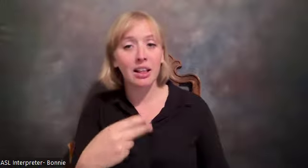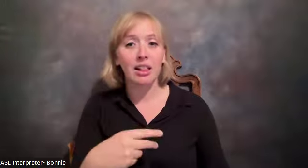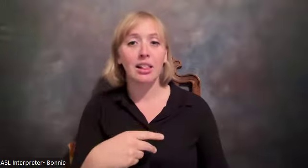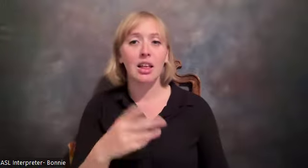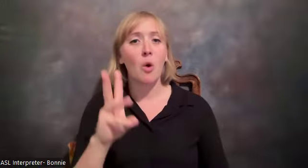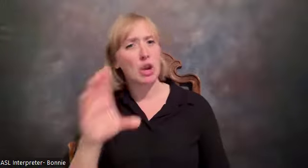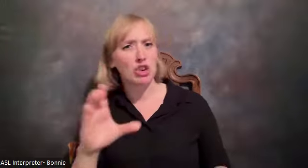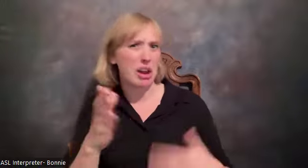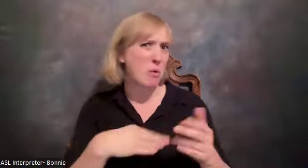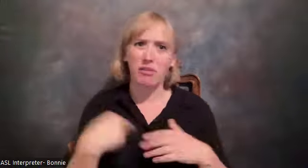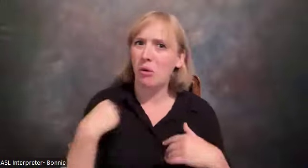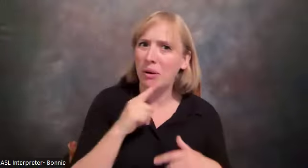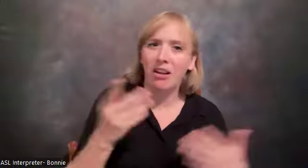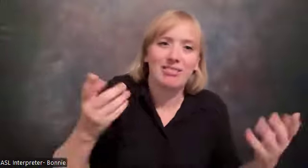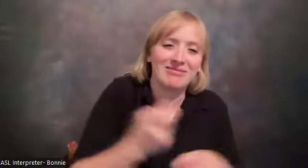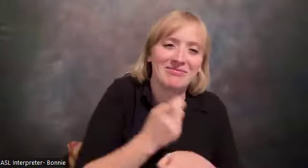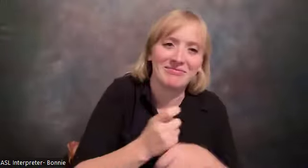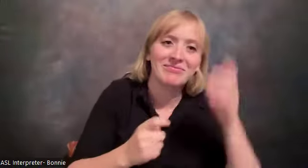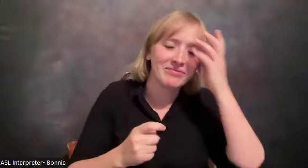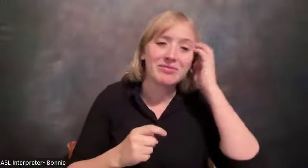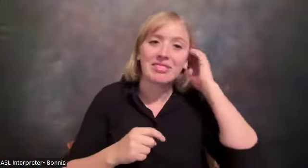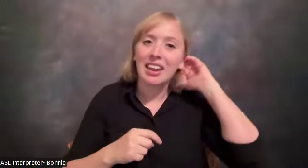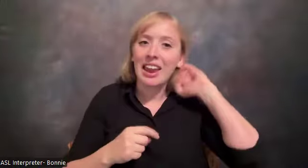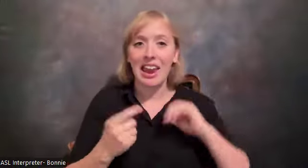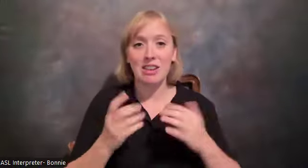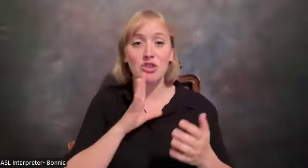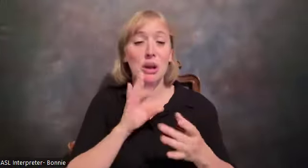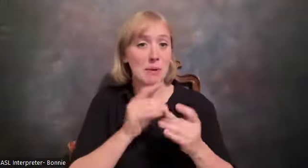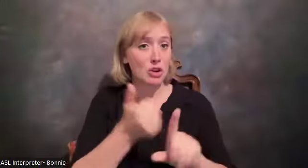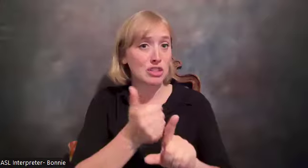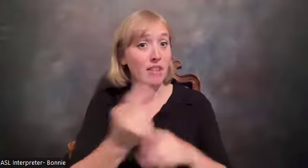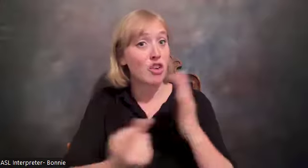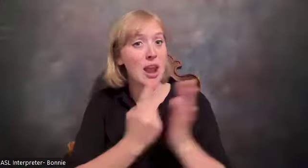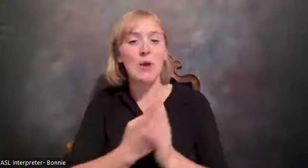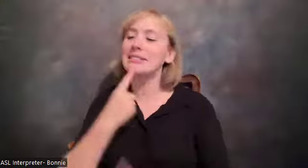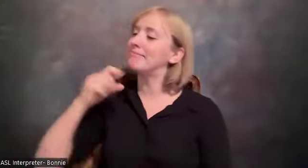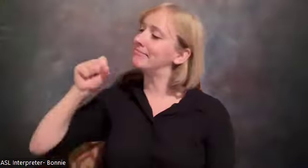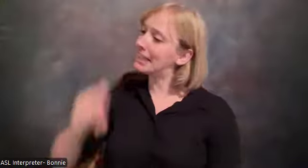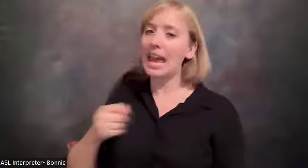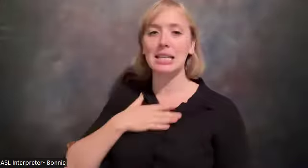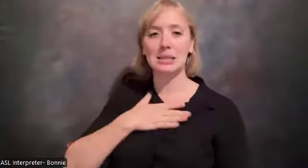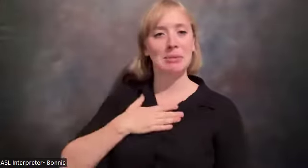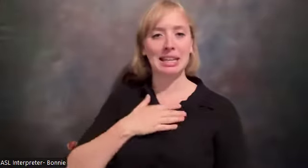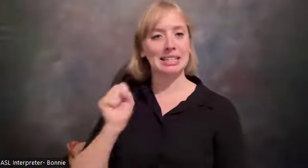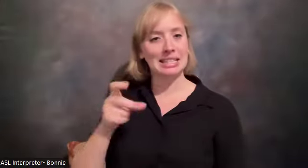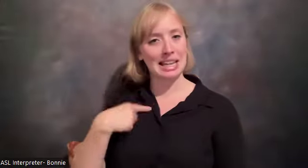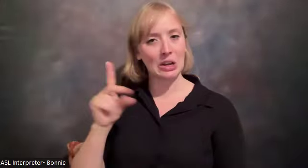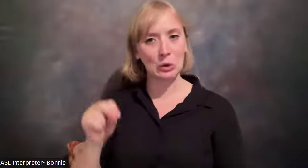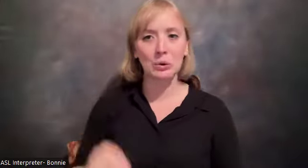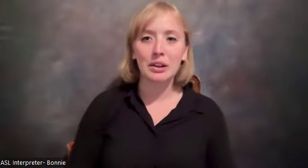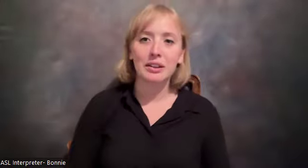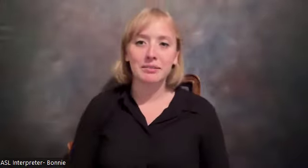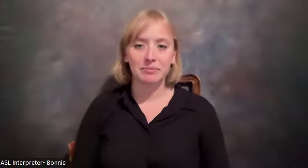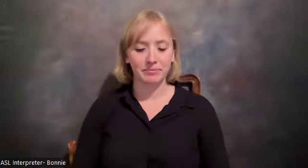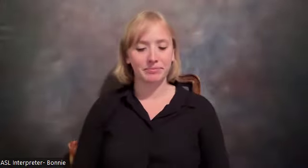are, and talk about yourself for an hour? I said, yes. Yes, I do.